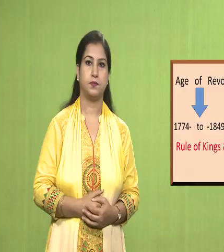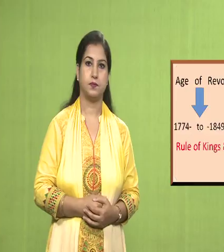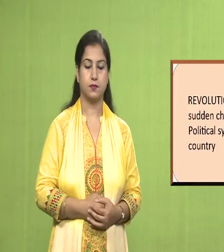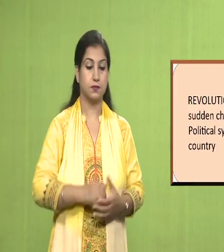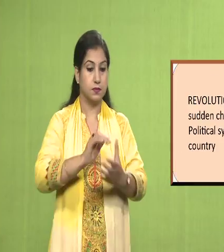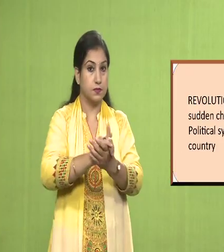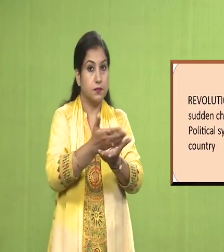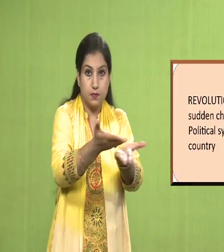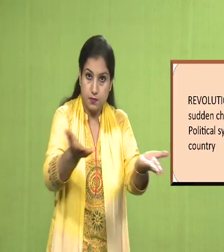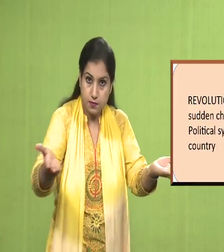Dear learners,